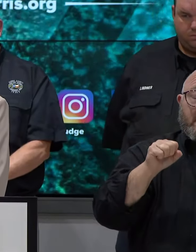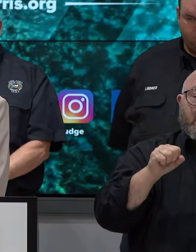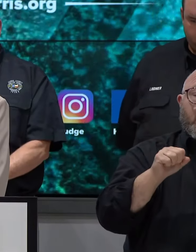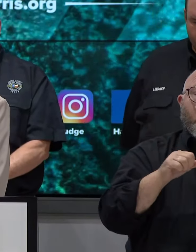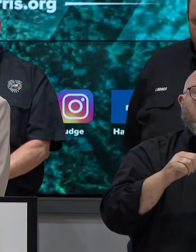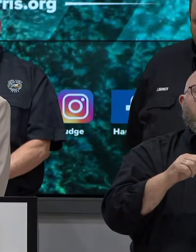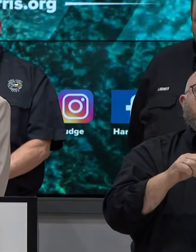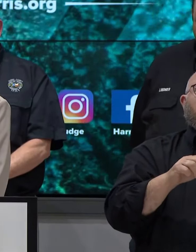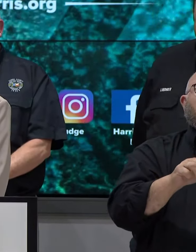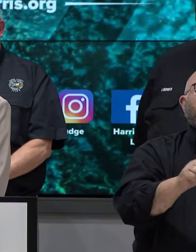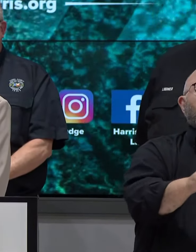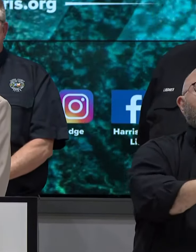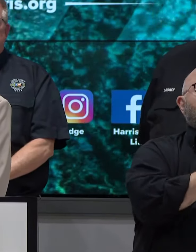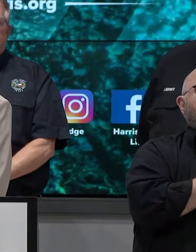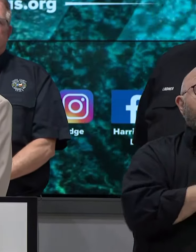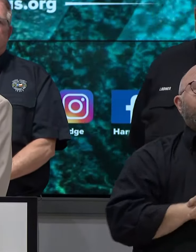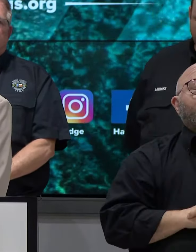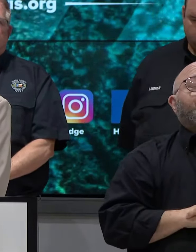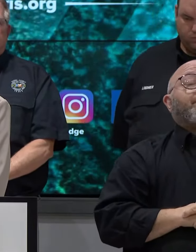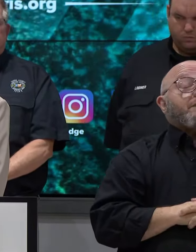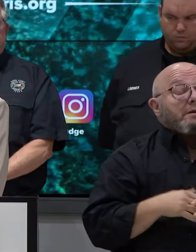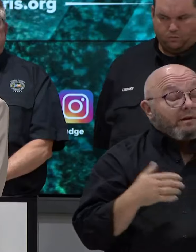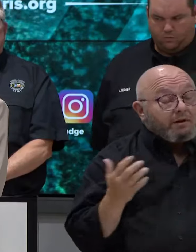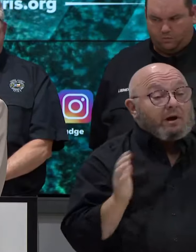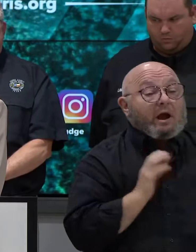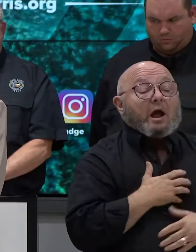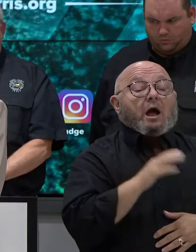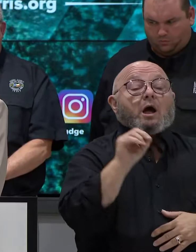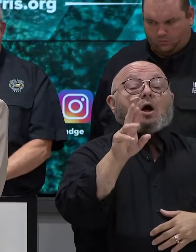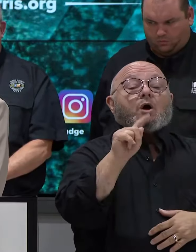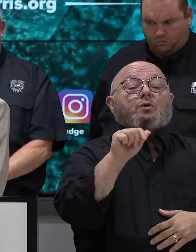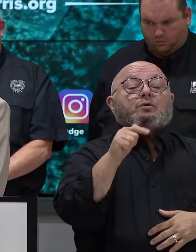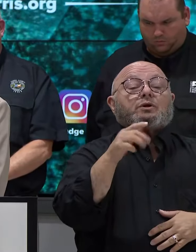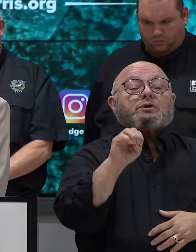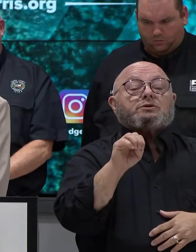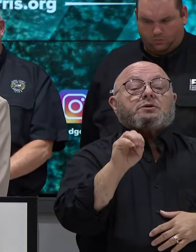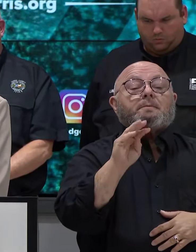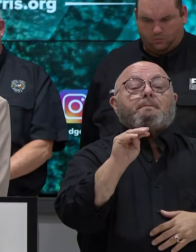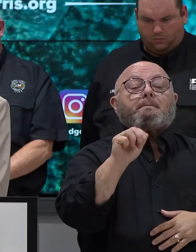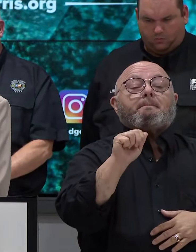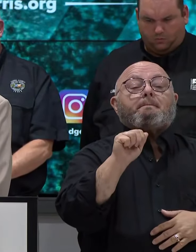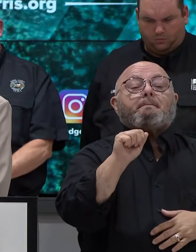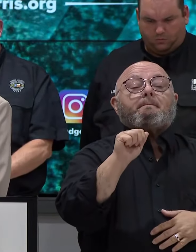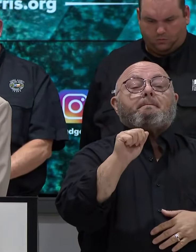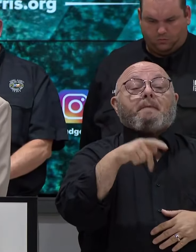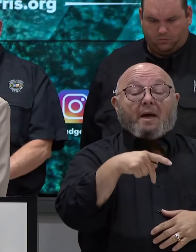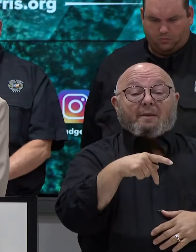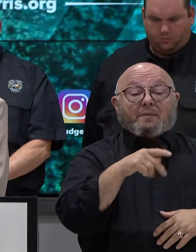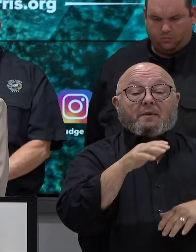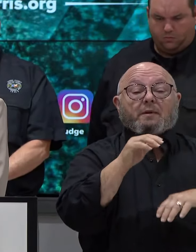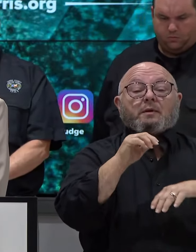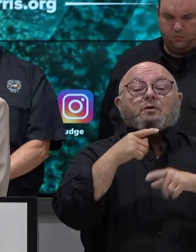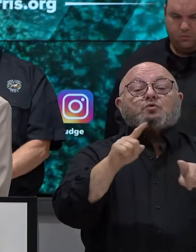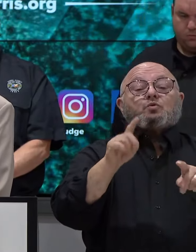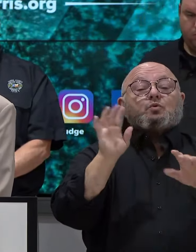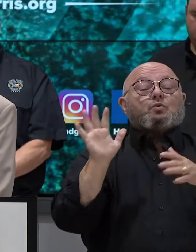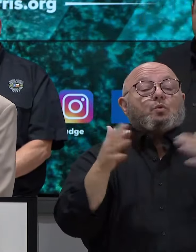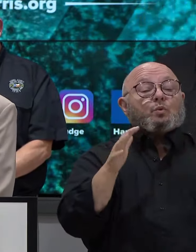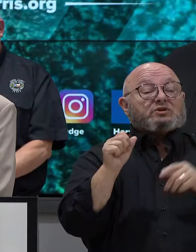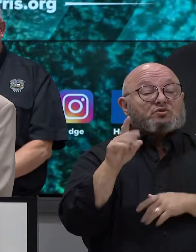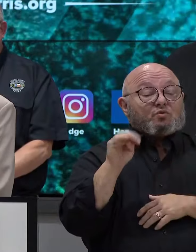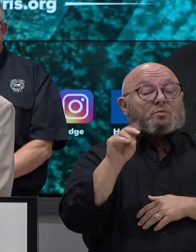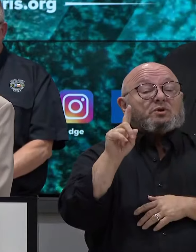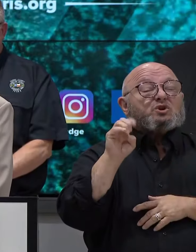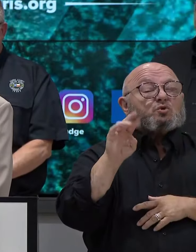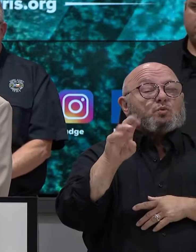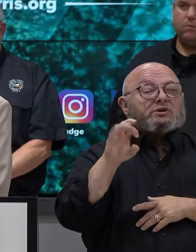Sure. So our outage map in May during the derecho, based on the number of customers that were trying